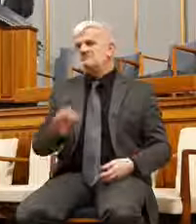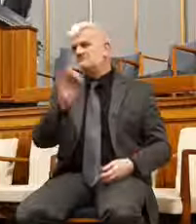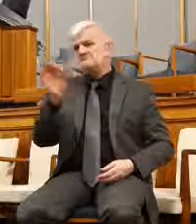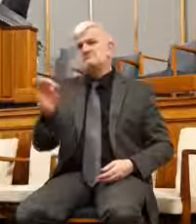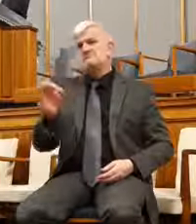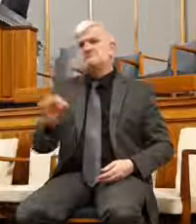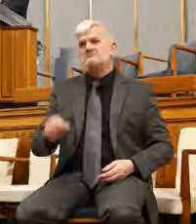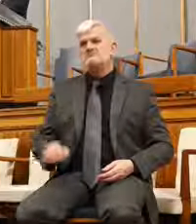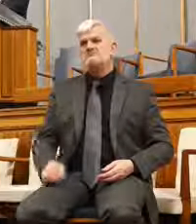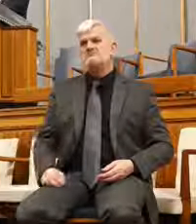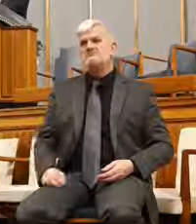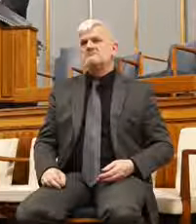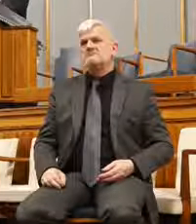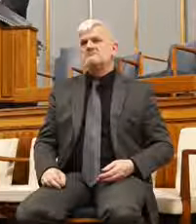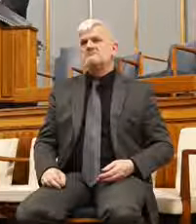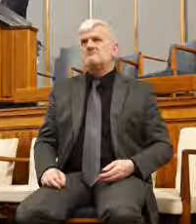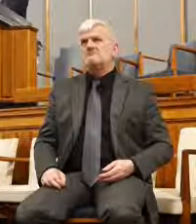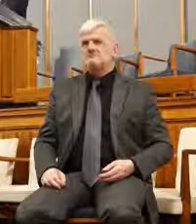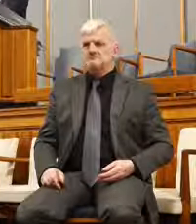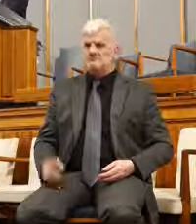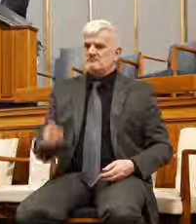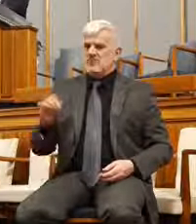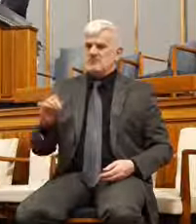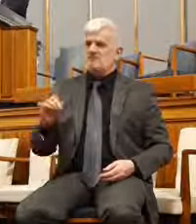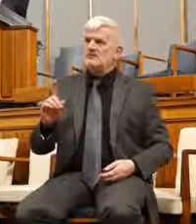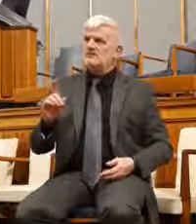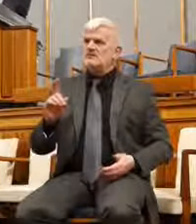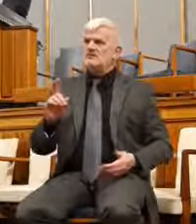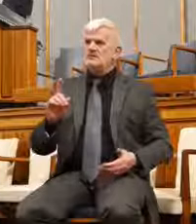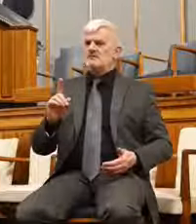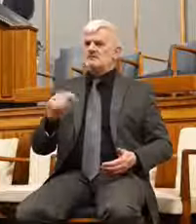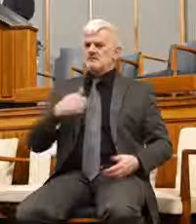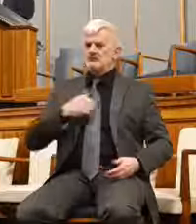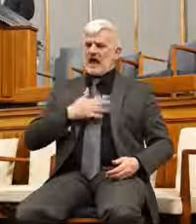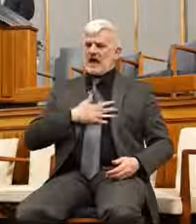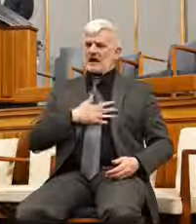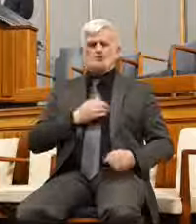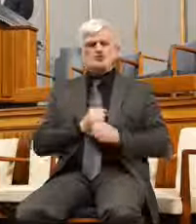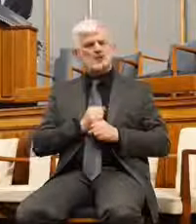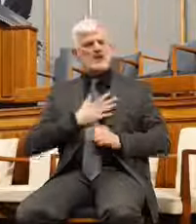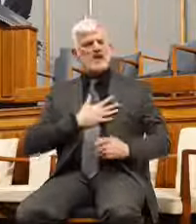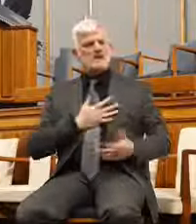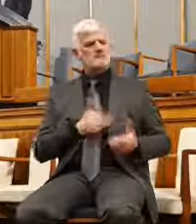Why can I not do just as I please and have God as well?